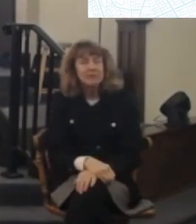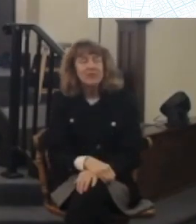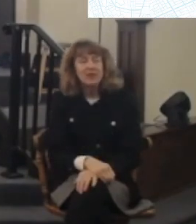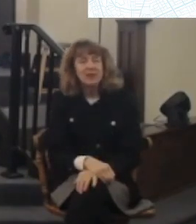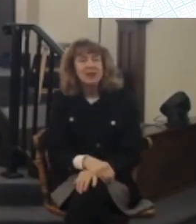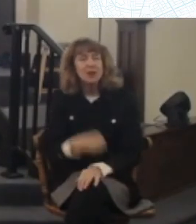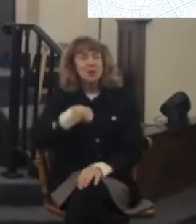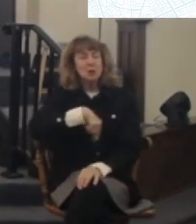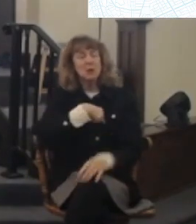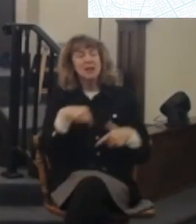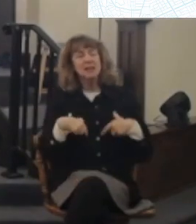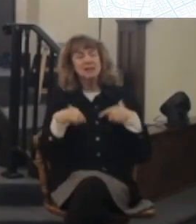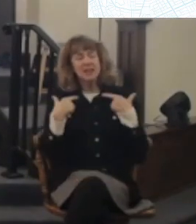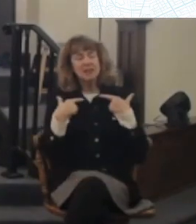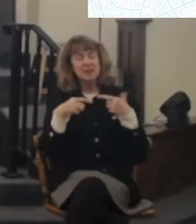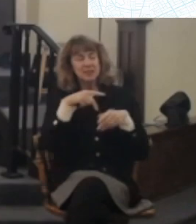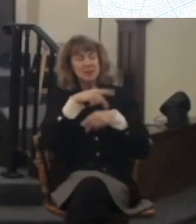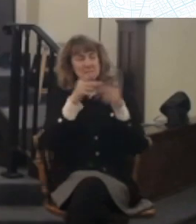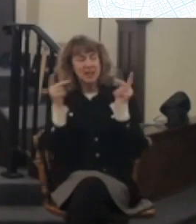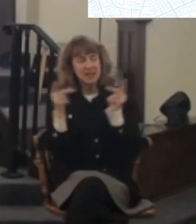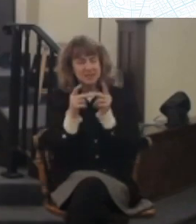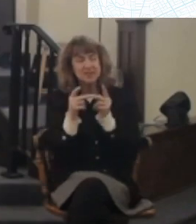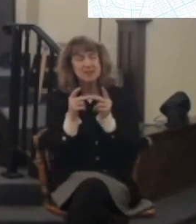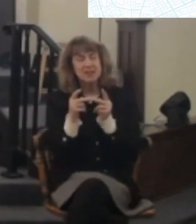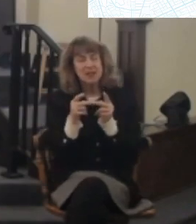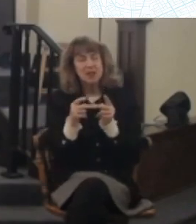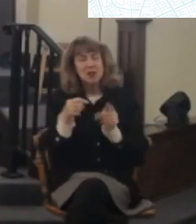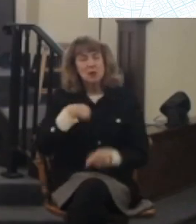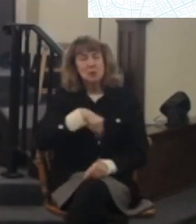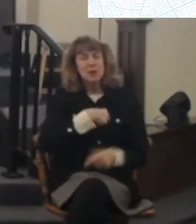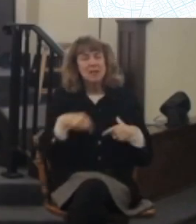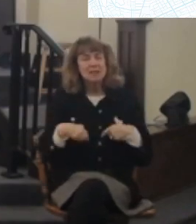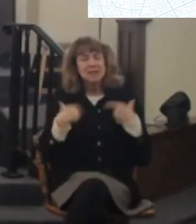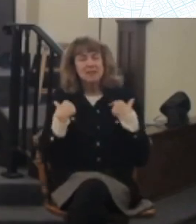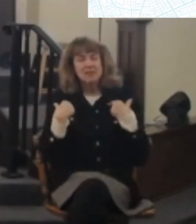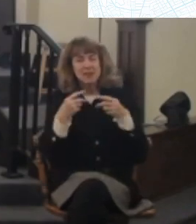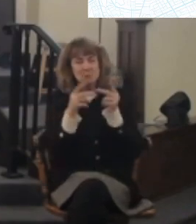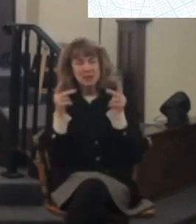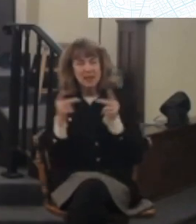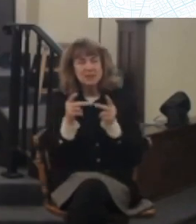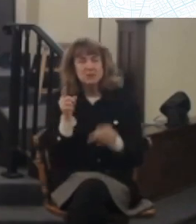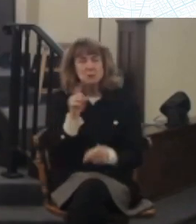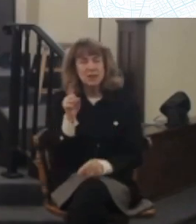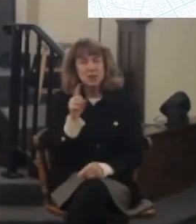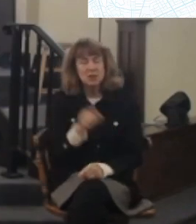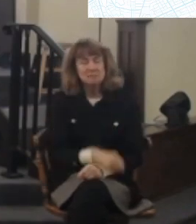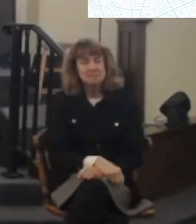in a place, and you can go to the last slide. We live in a place where